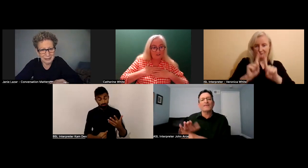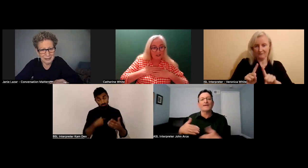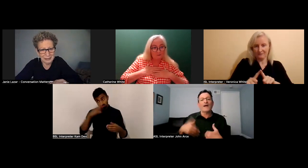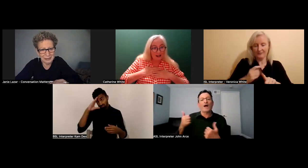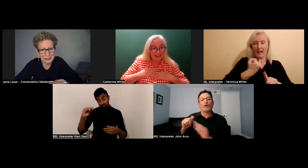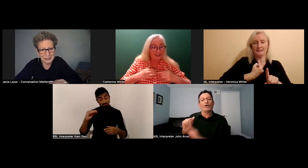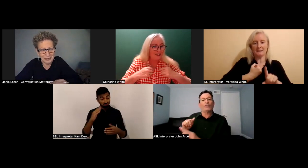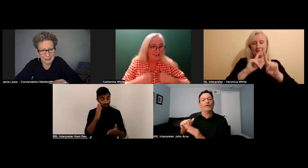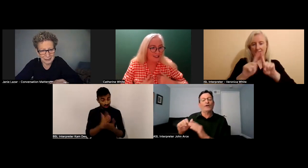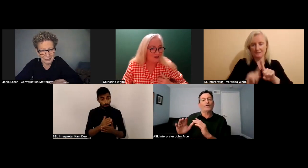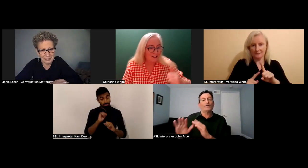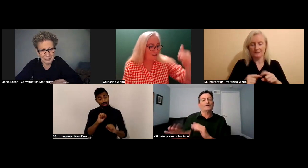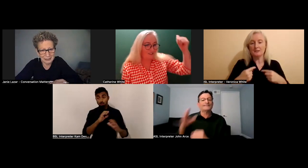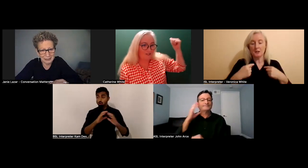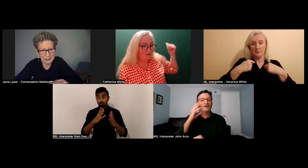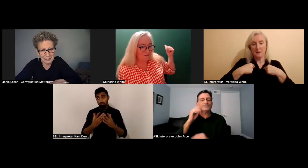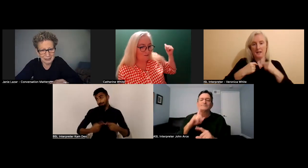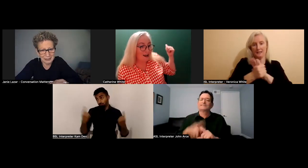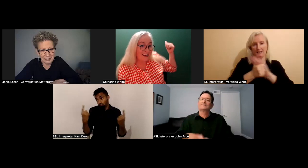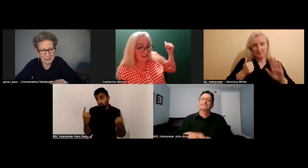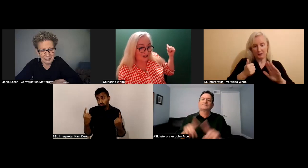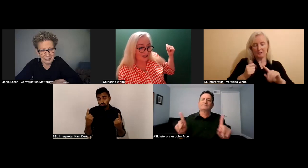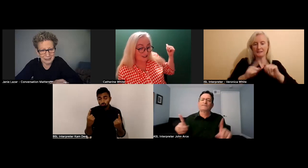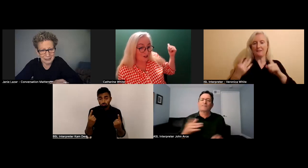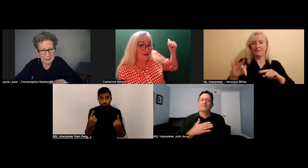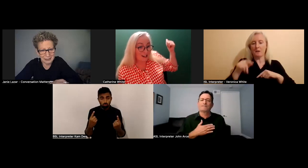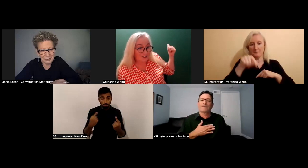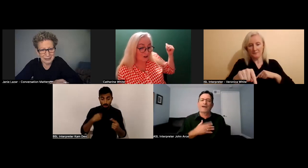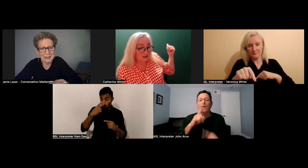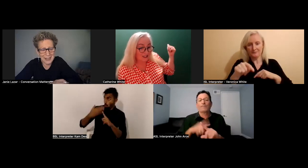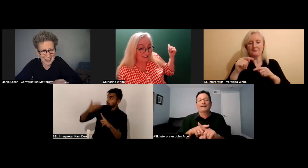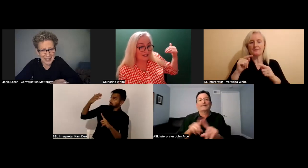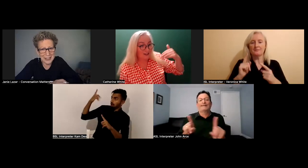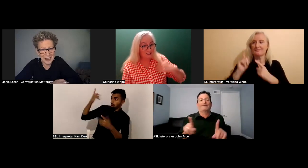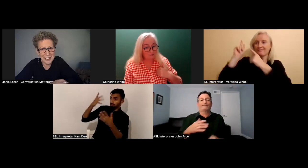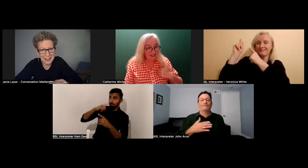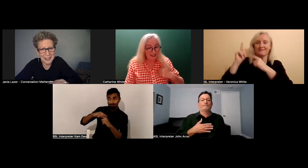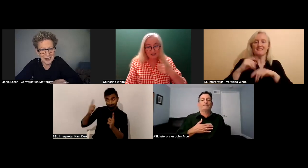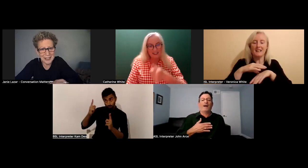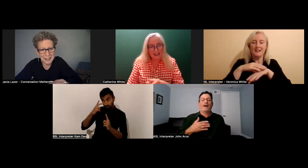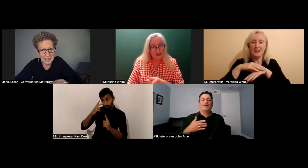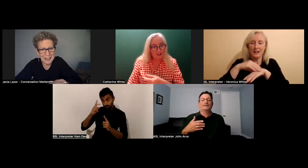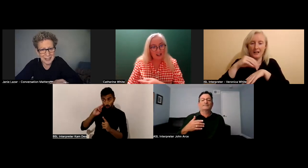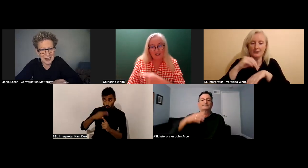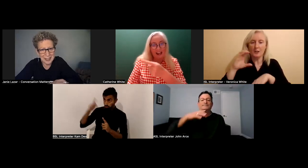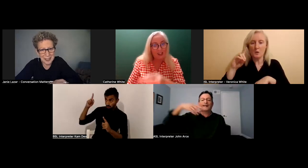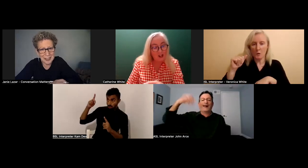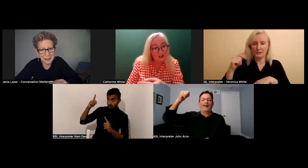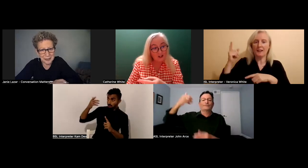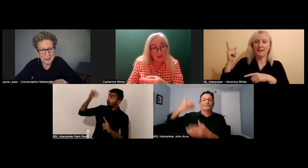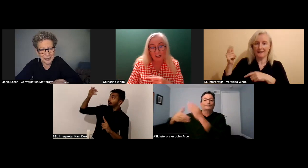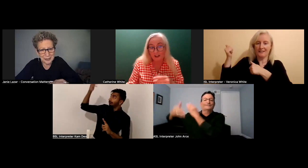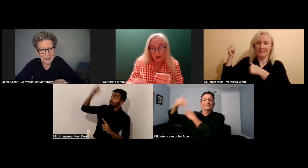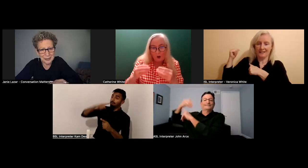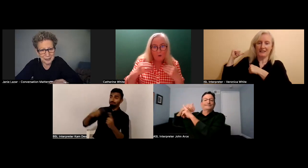substantially different to mine. That's going to be different from my elders, you know, my elder Codas, to me, to the next generation and the